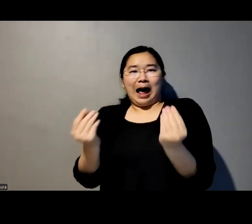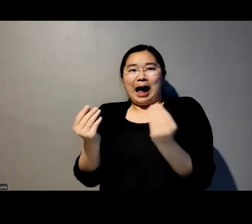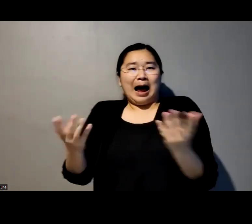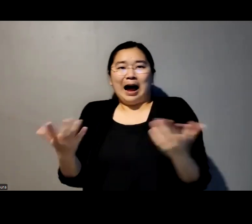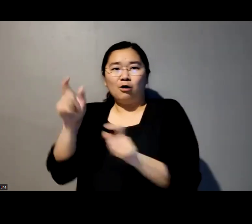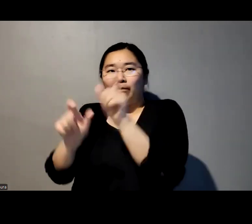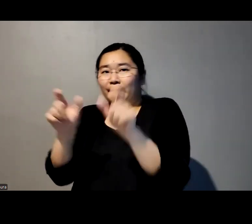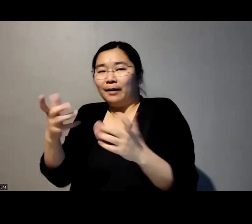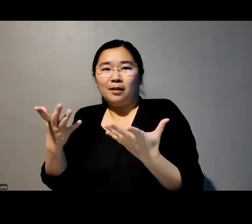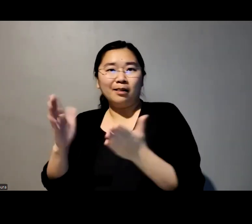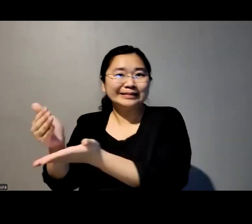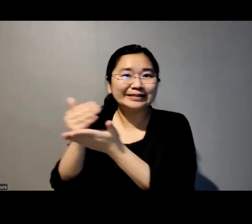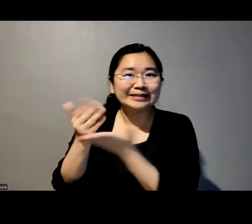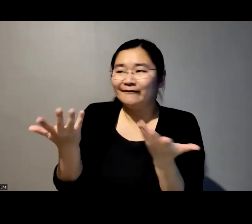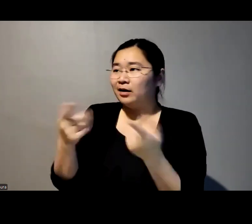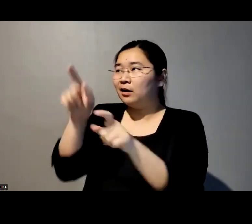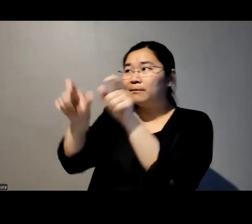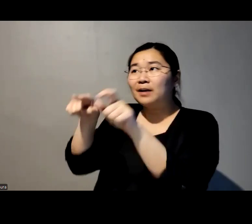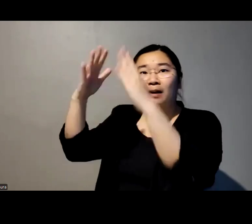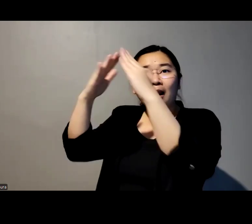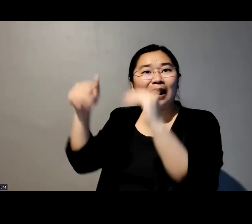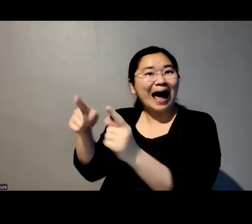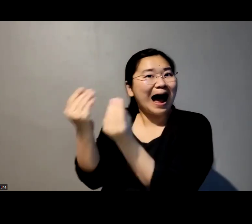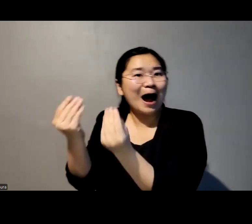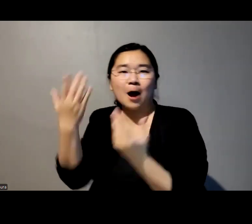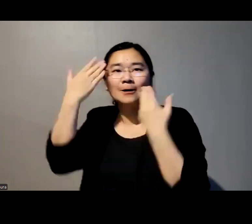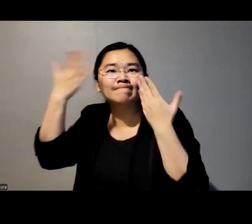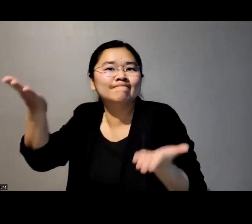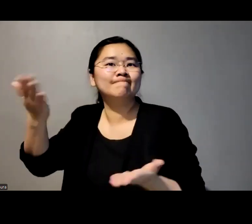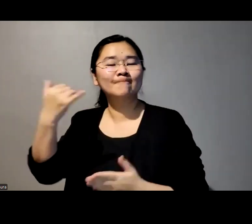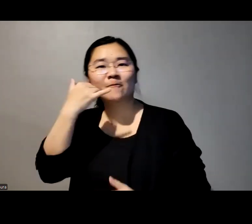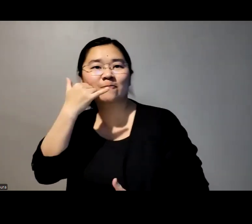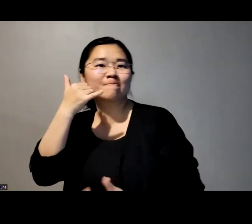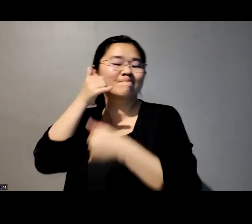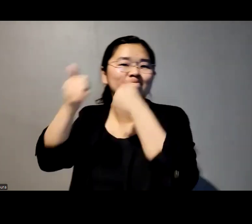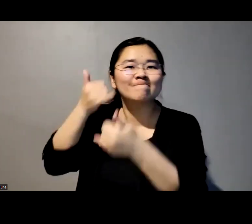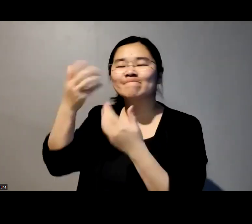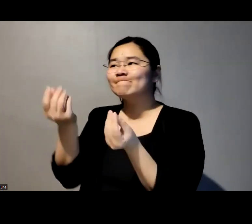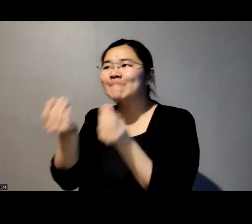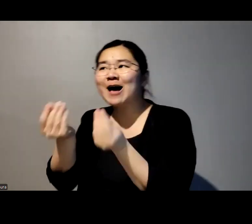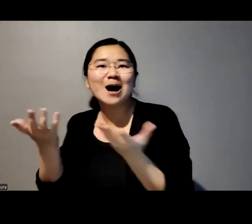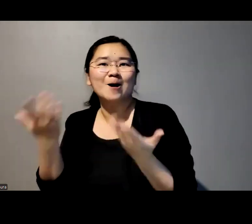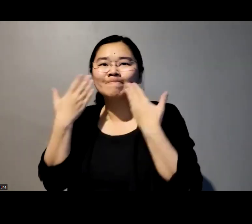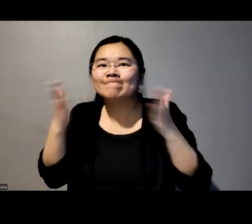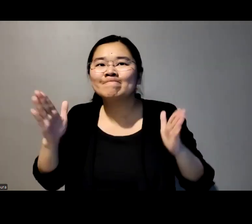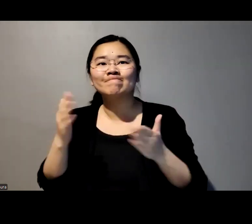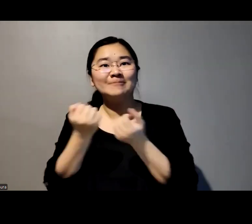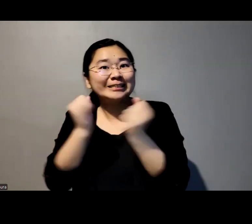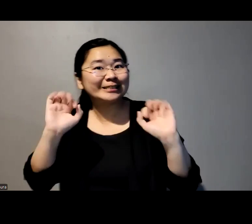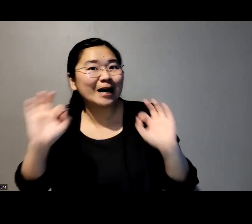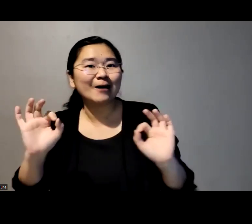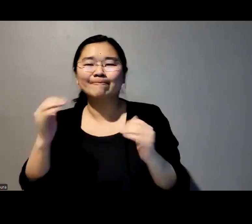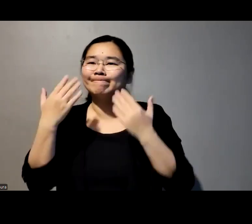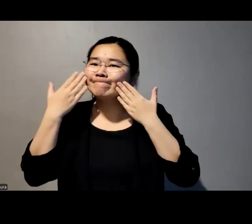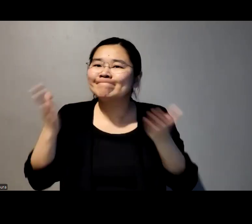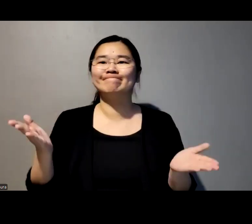could have been to help or push the government to develop the evacuation plans. Now there is also the opposite